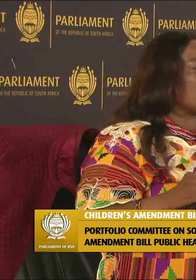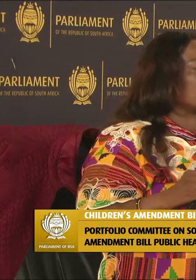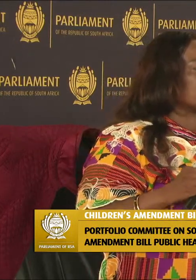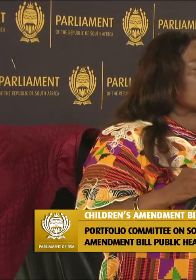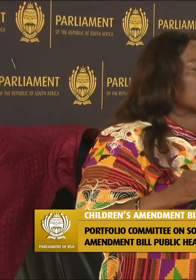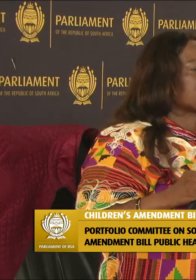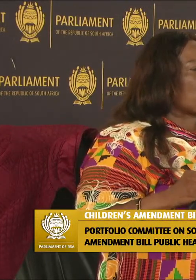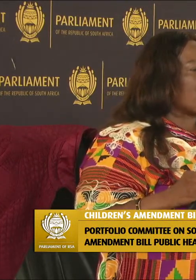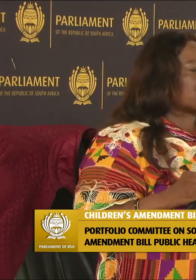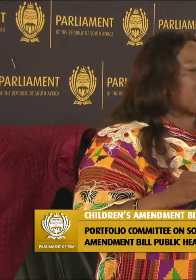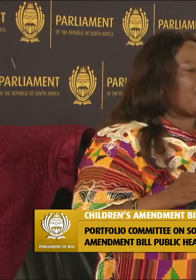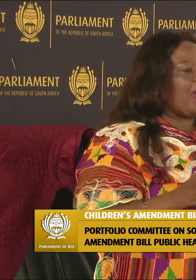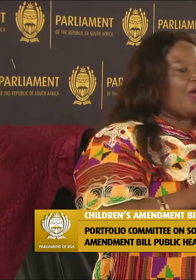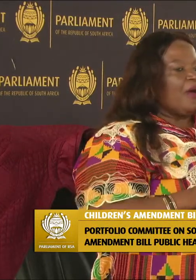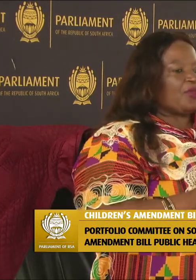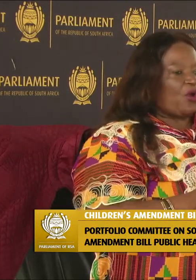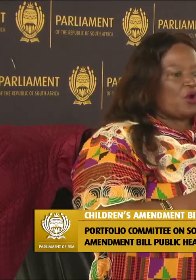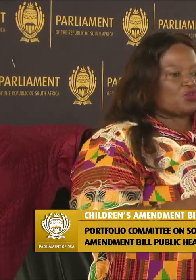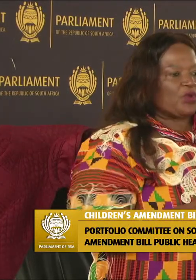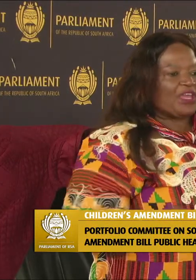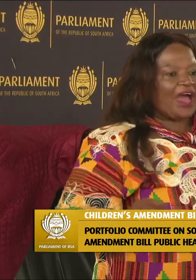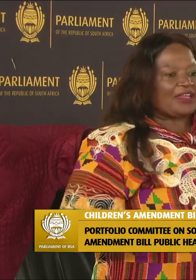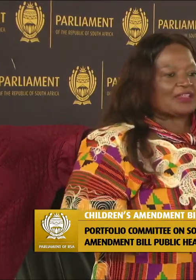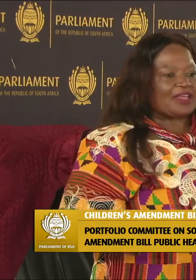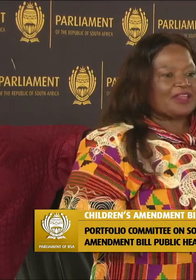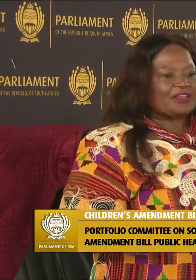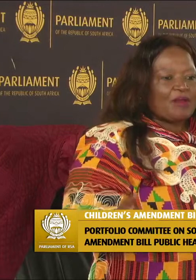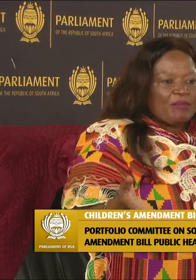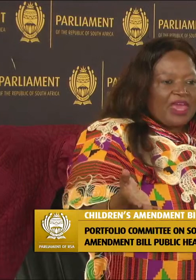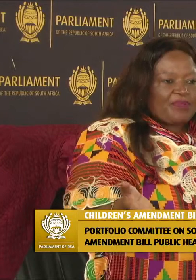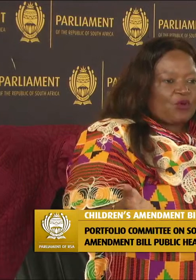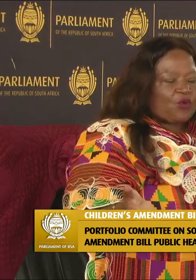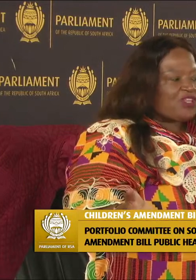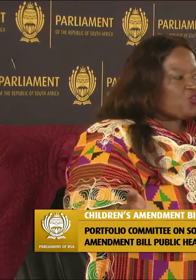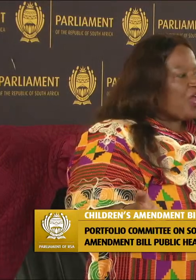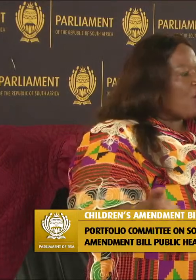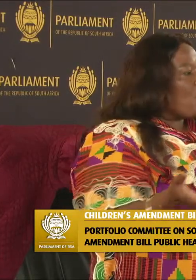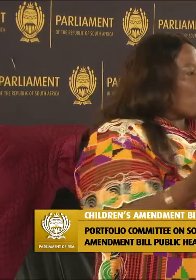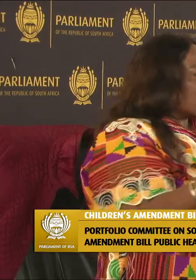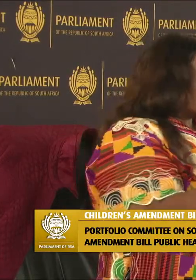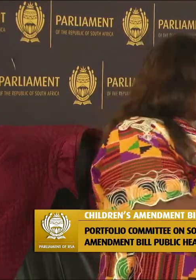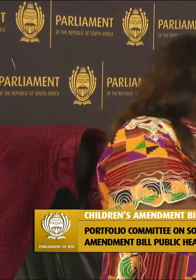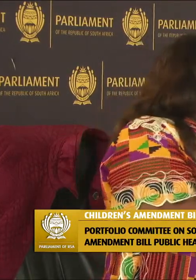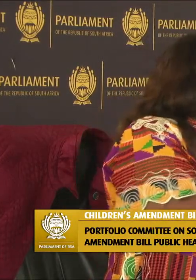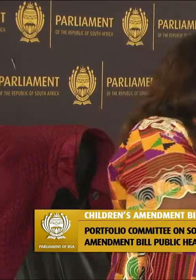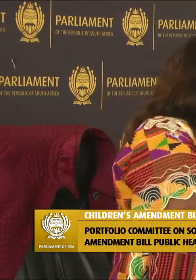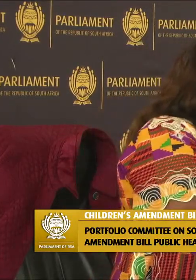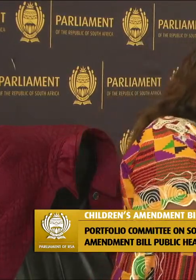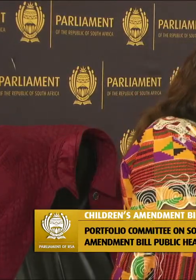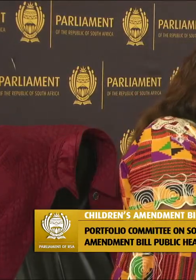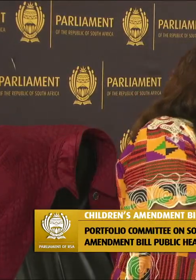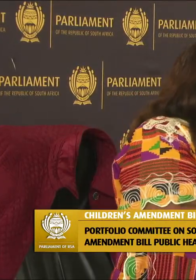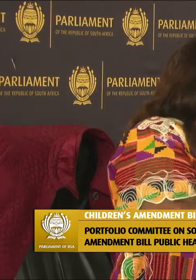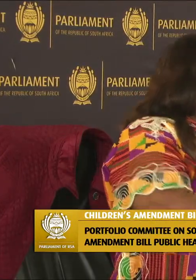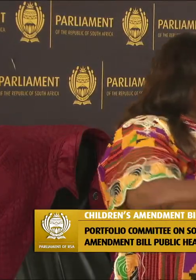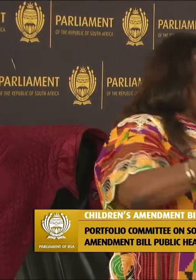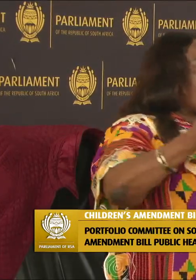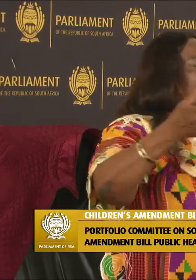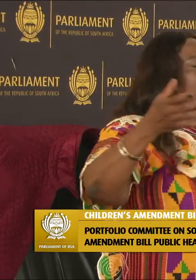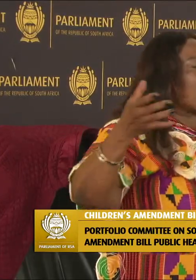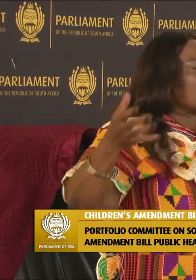nendlela yokuzidlulisa kumasipala because we understand maybe inkuliso yakho or isenta yakho or orphanage